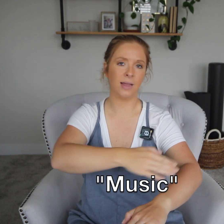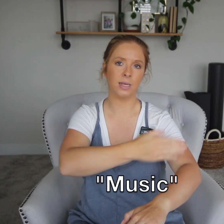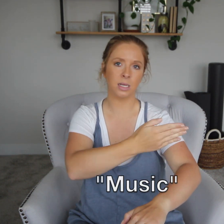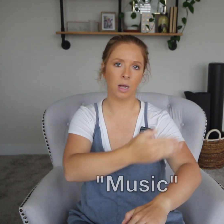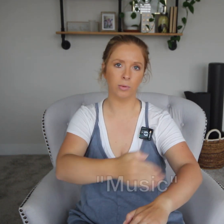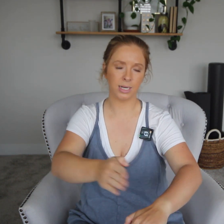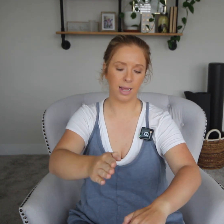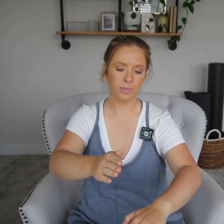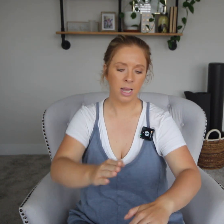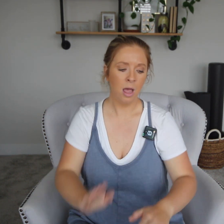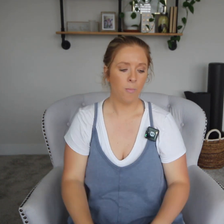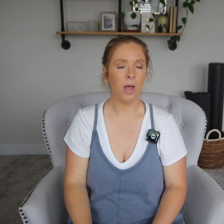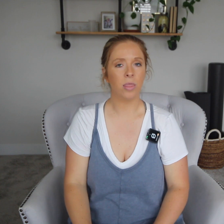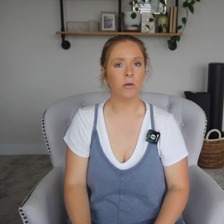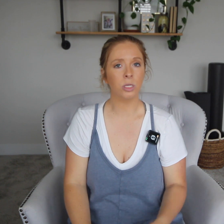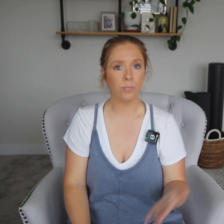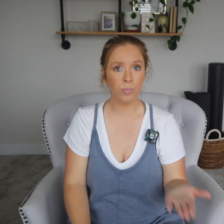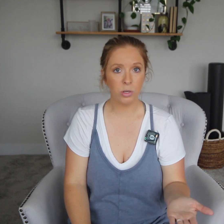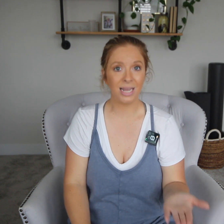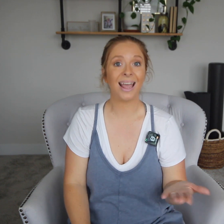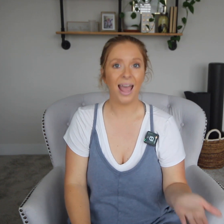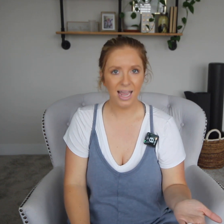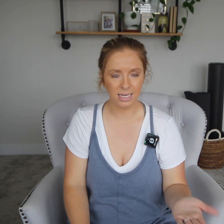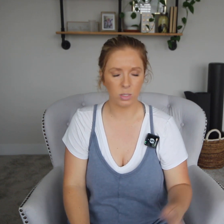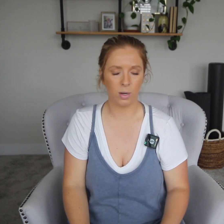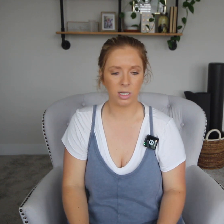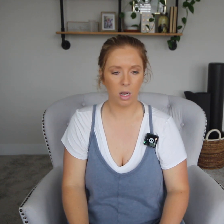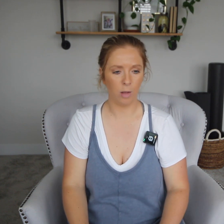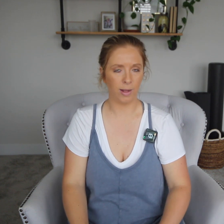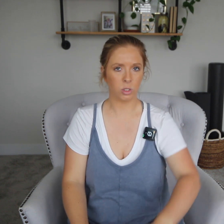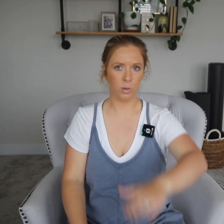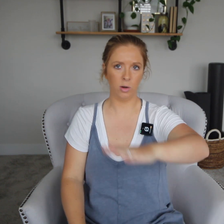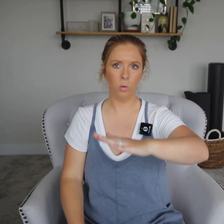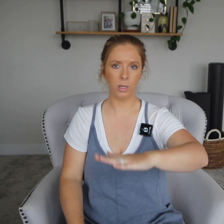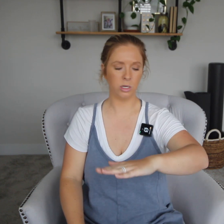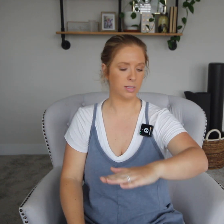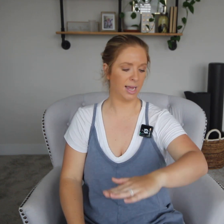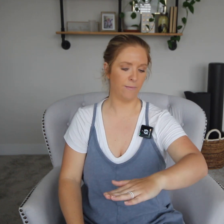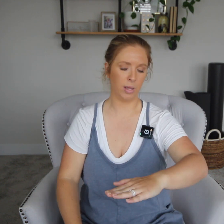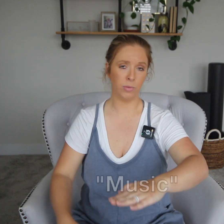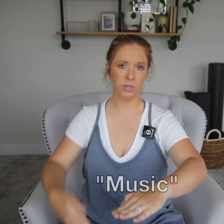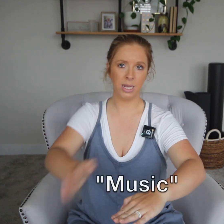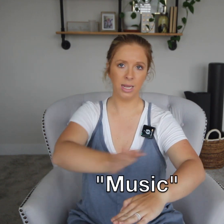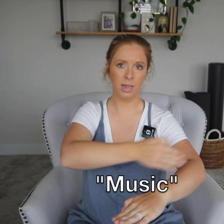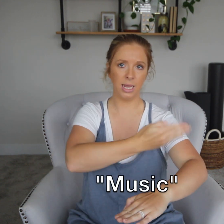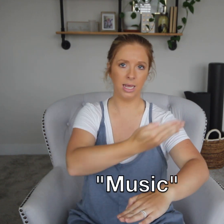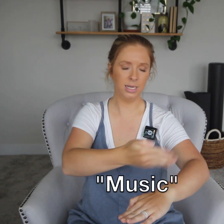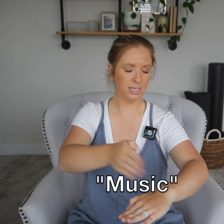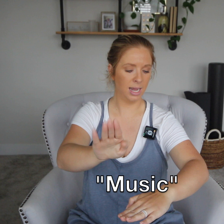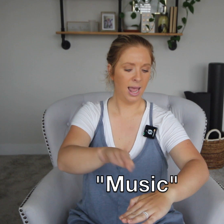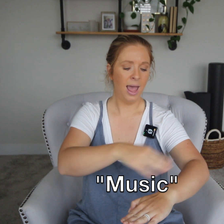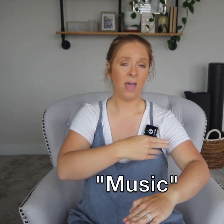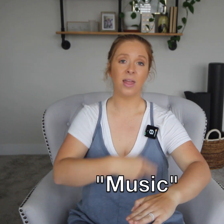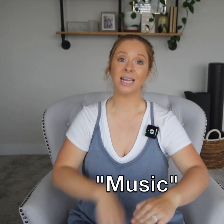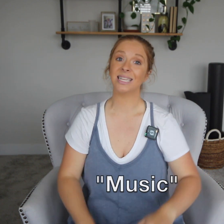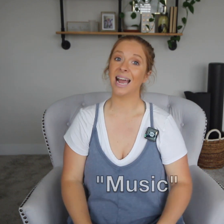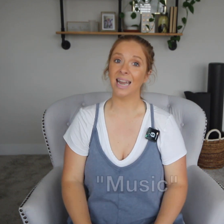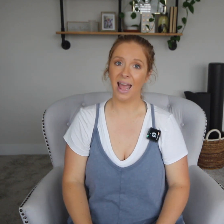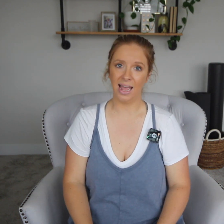this a couple times, but those music eggs is what I talk about. So what I normally do is I have my music like this, and then I sign egg.